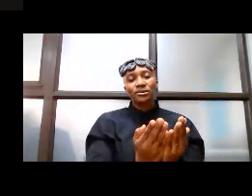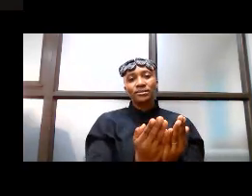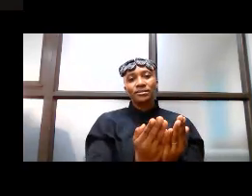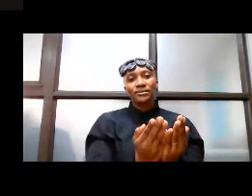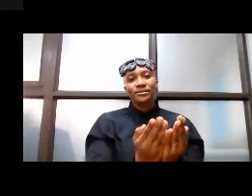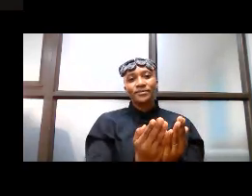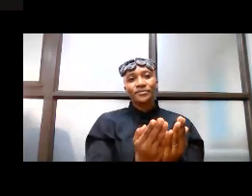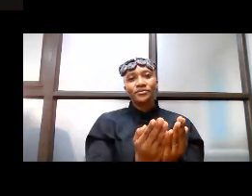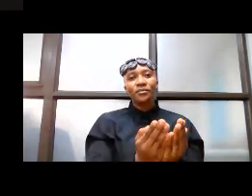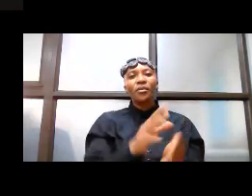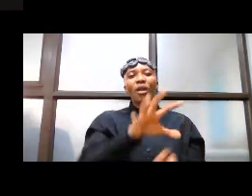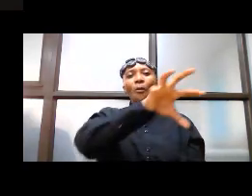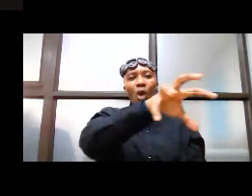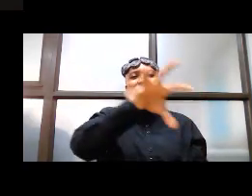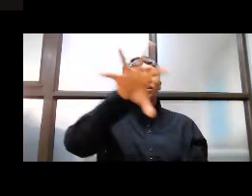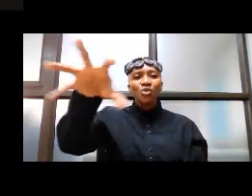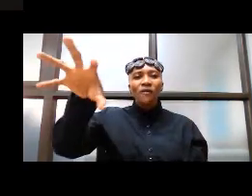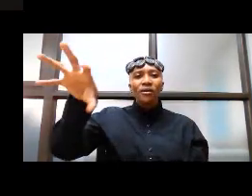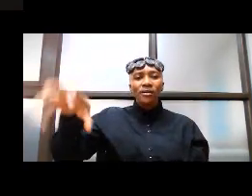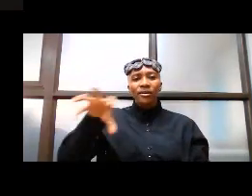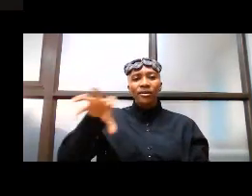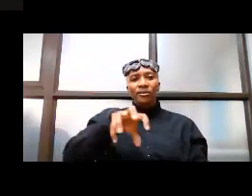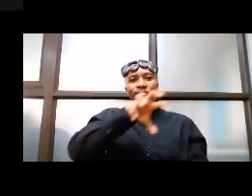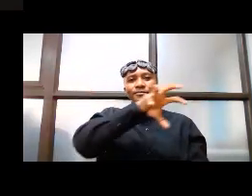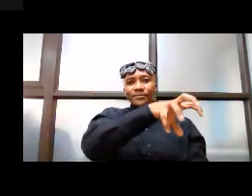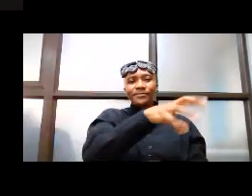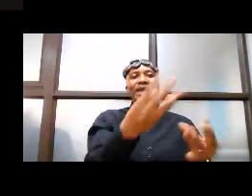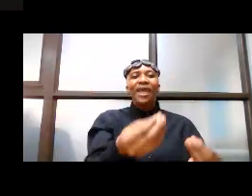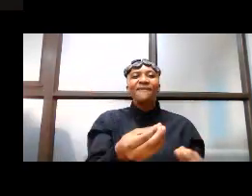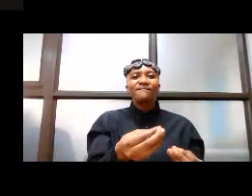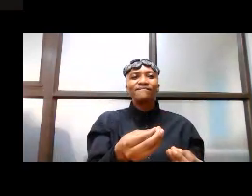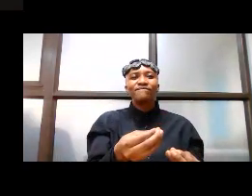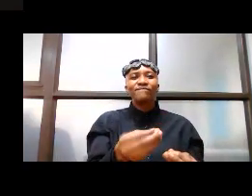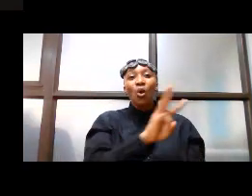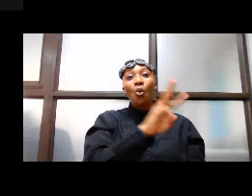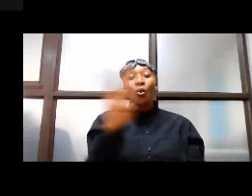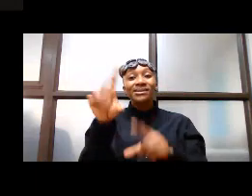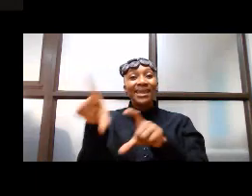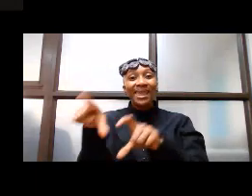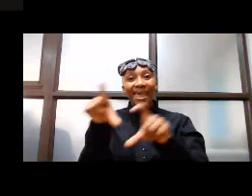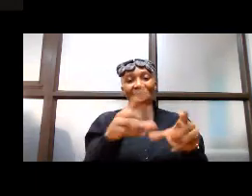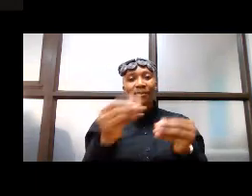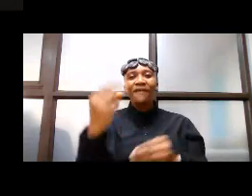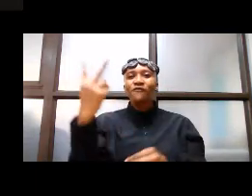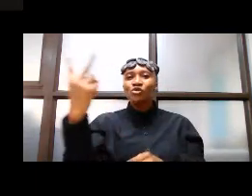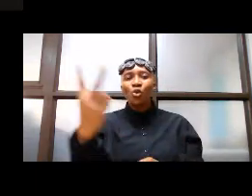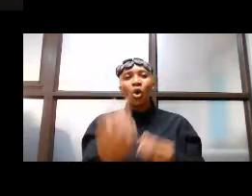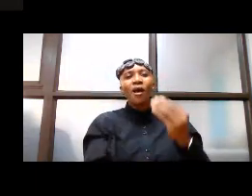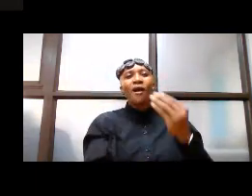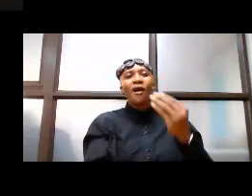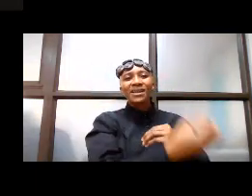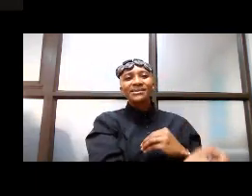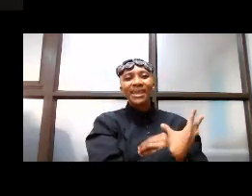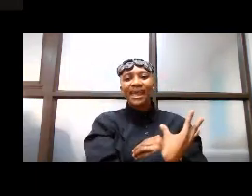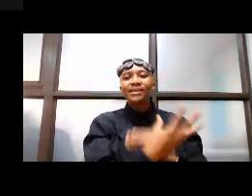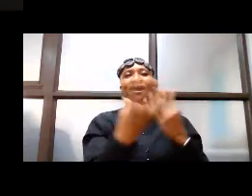Each province would, the Western Cape has 2, Free State has 2. I think